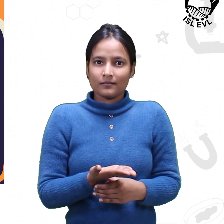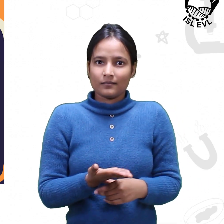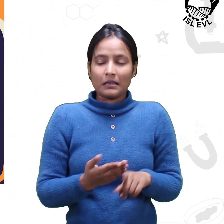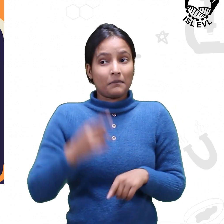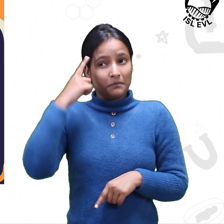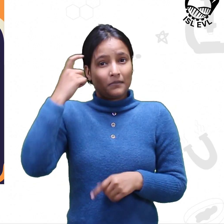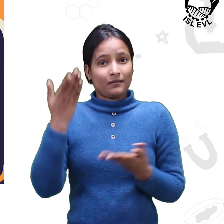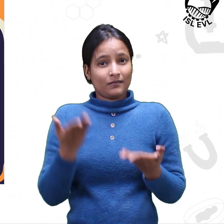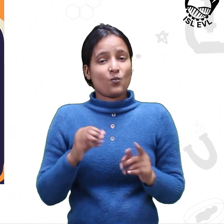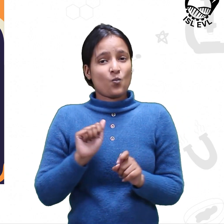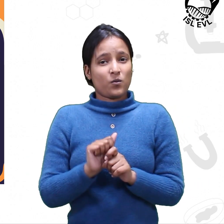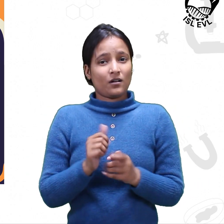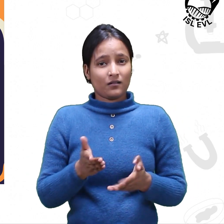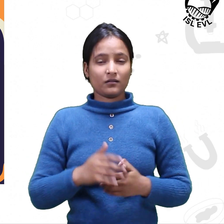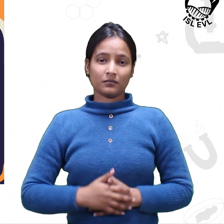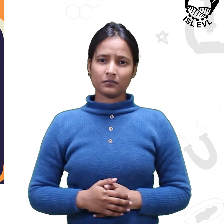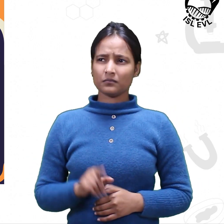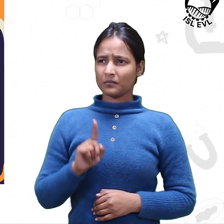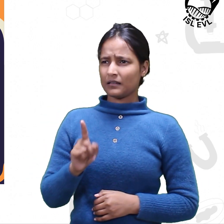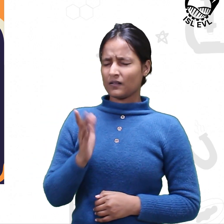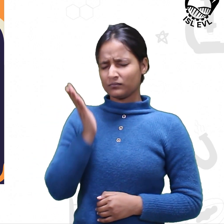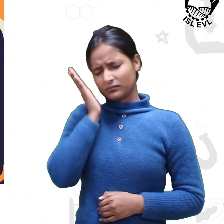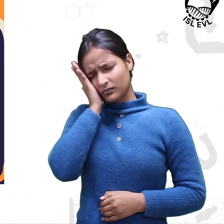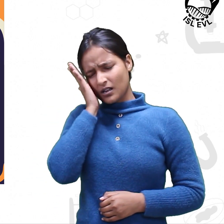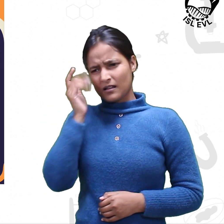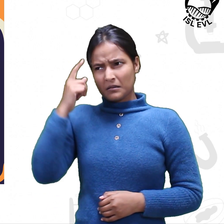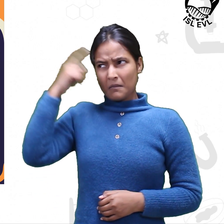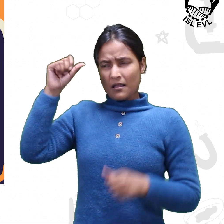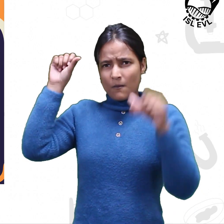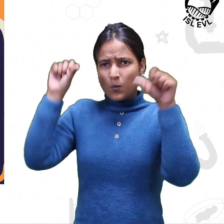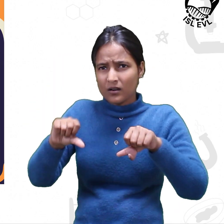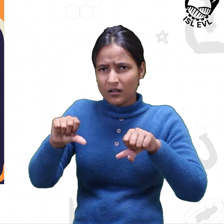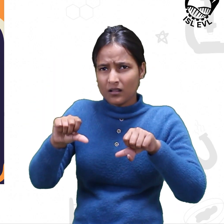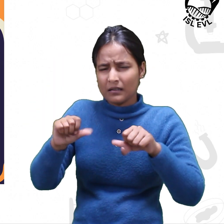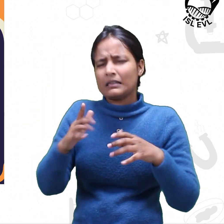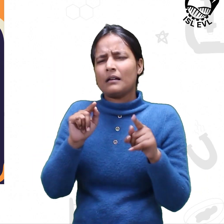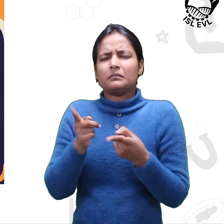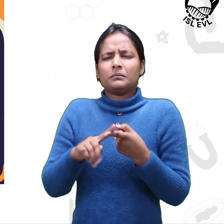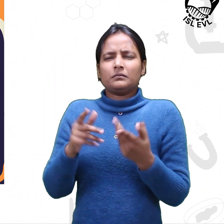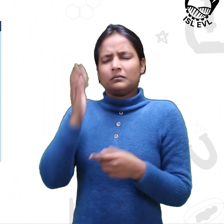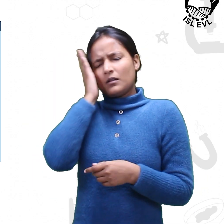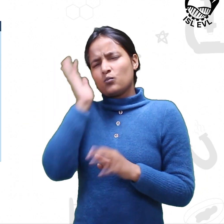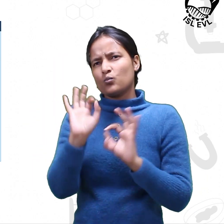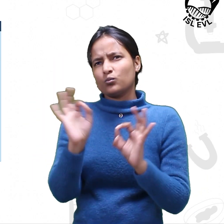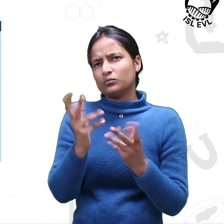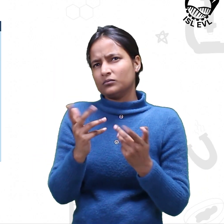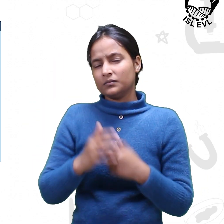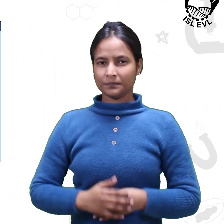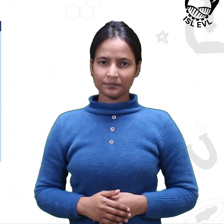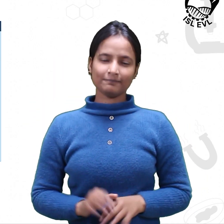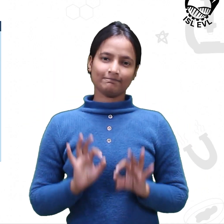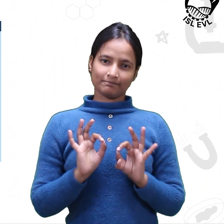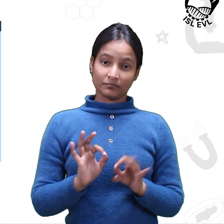does. And these dreams wouldn't occur without sleep. I wonder what would happen if we didn't sleep. The whole